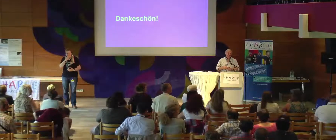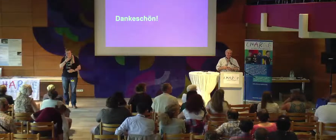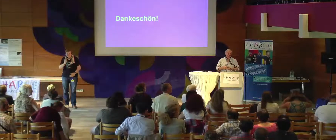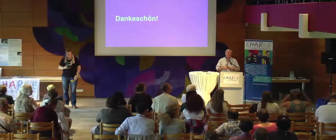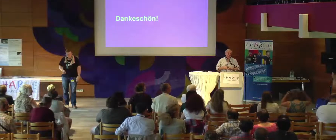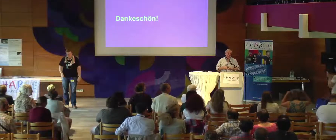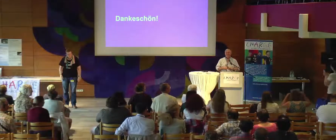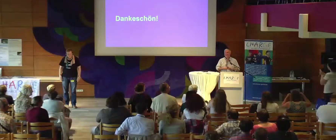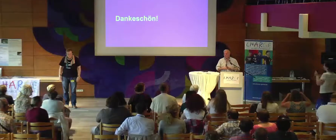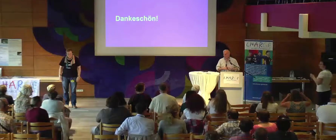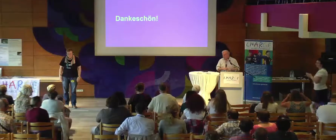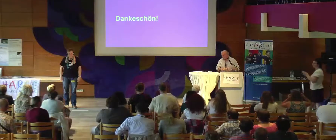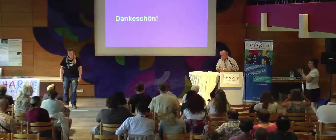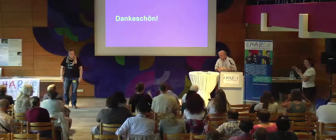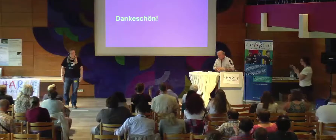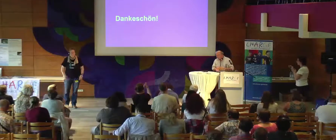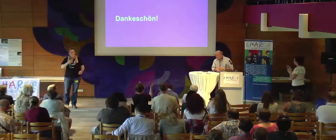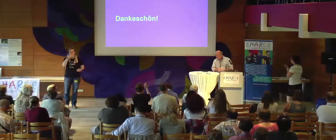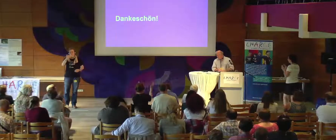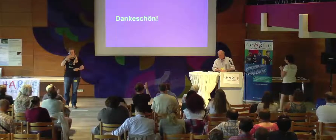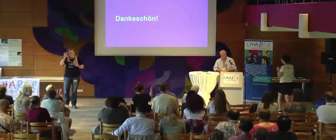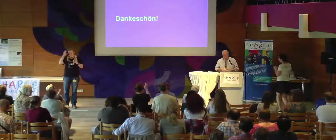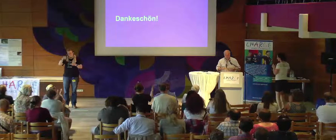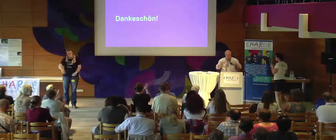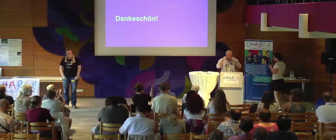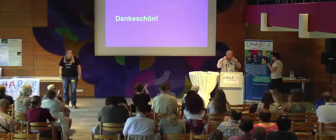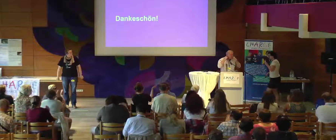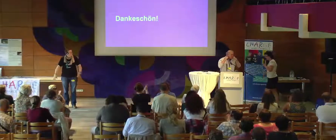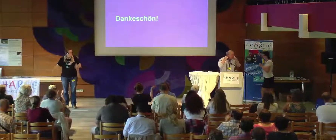Ja, vielen Dank. Dankeschön.